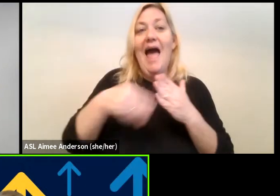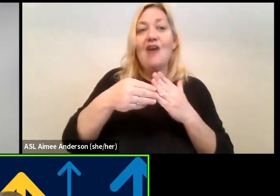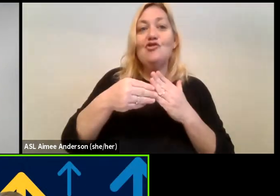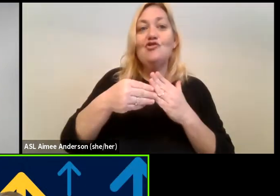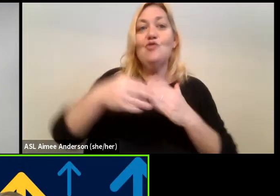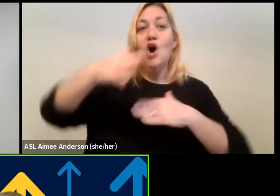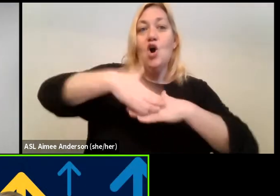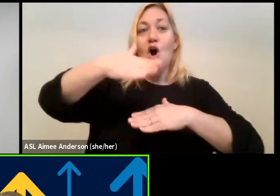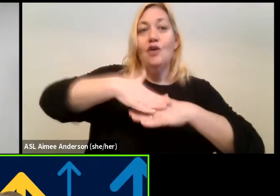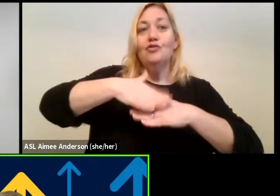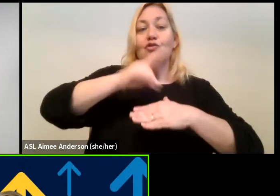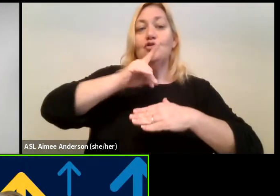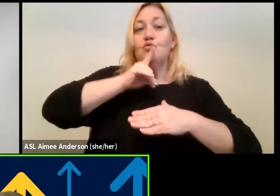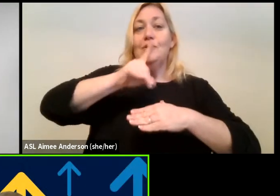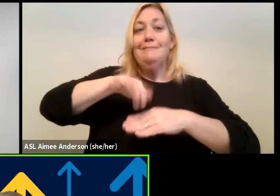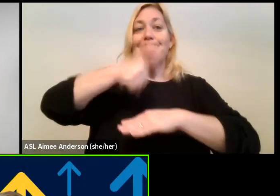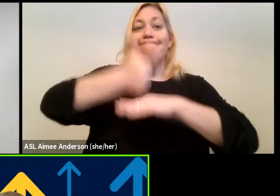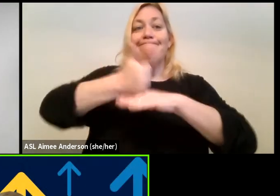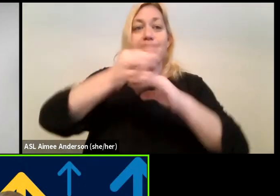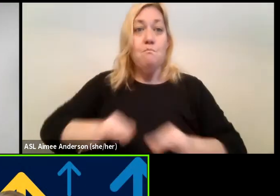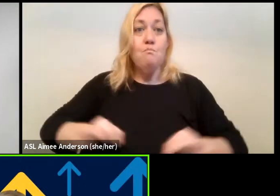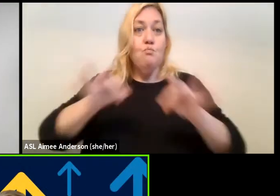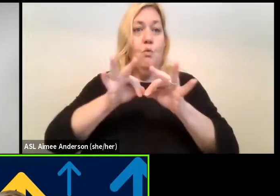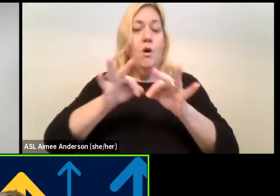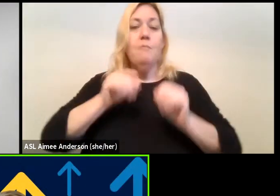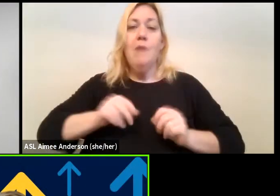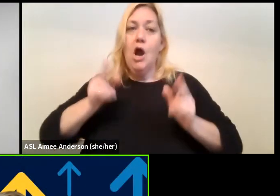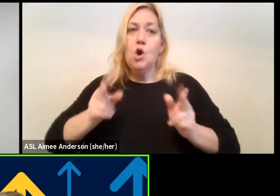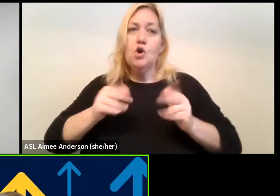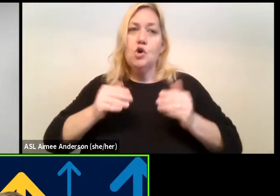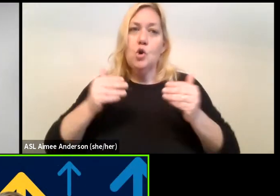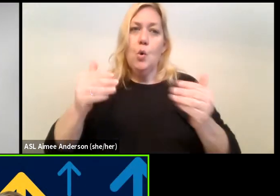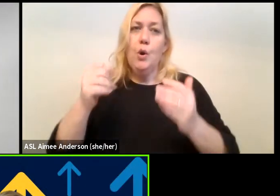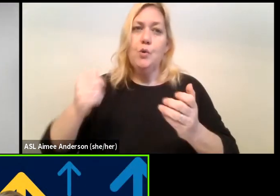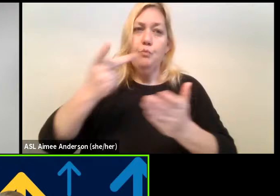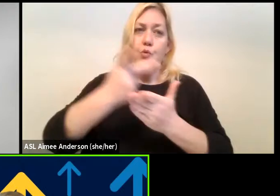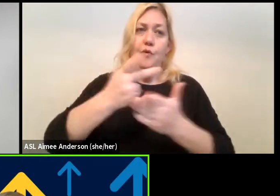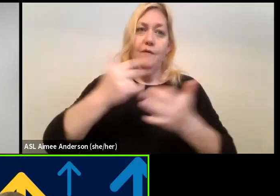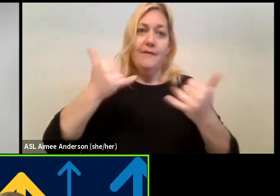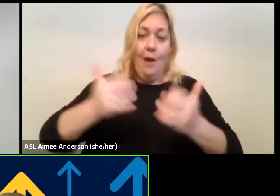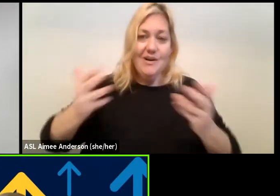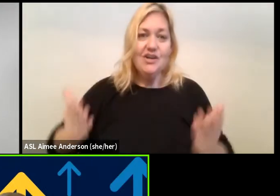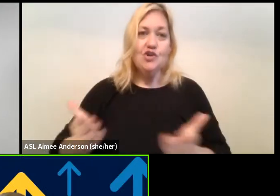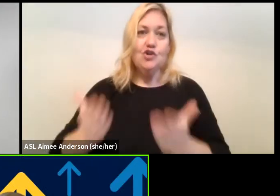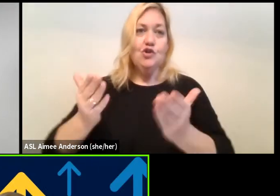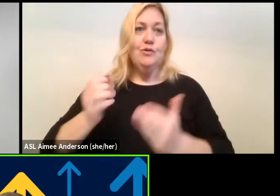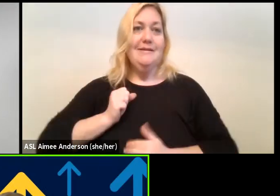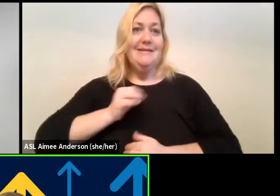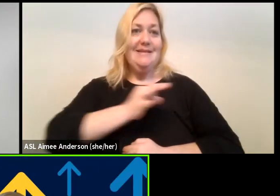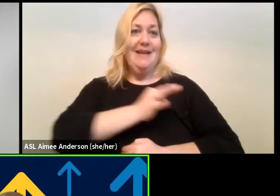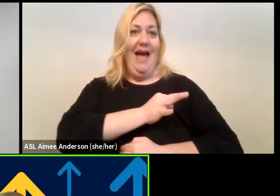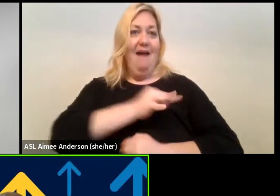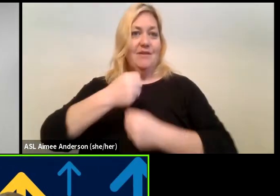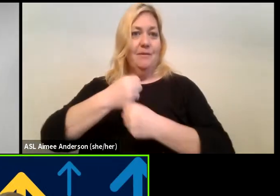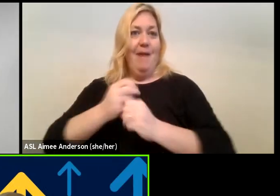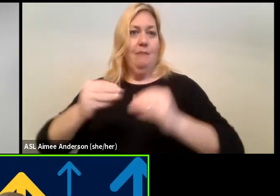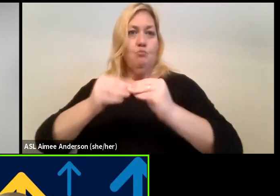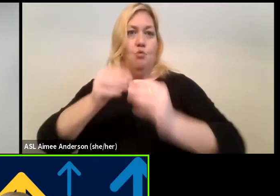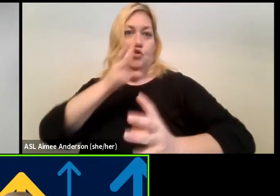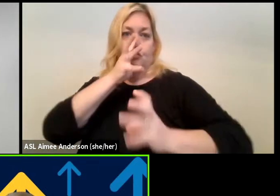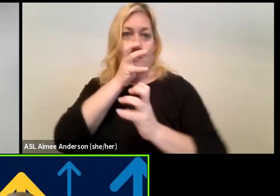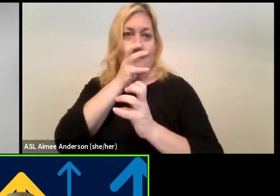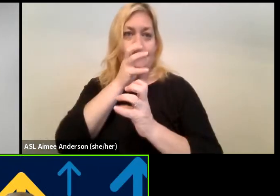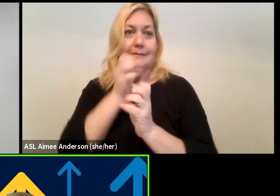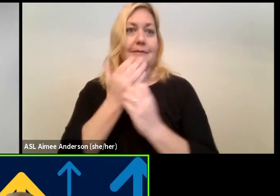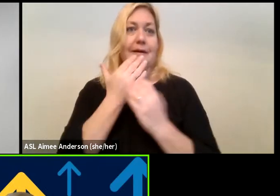are important, but I do urge that we go ahead and approve these now and encourage staff to make them more strict. Thank you.